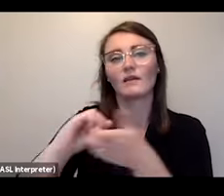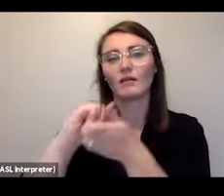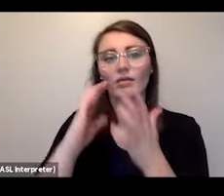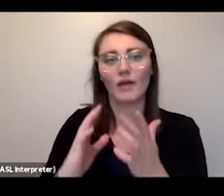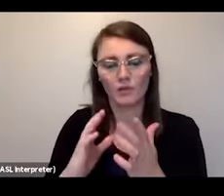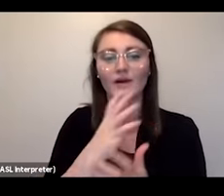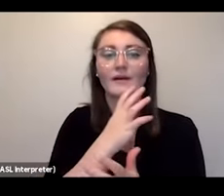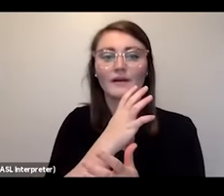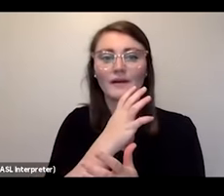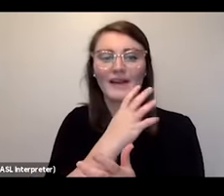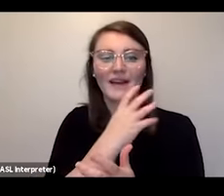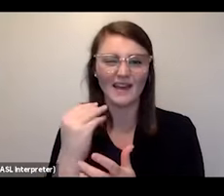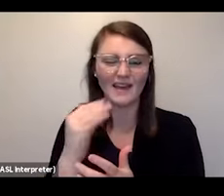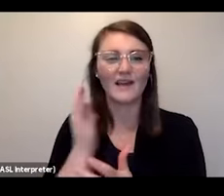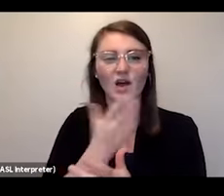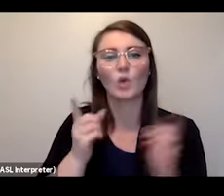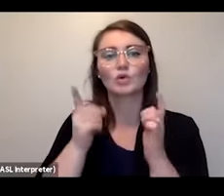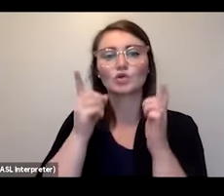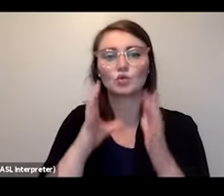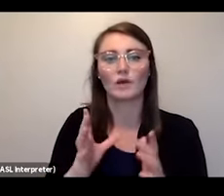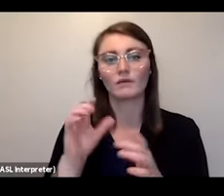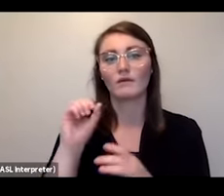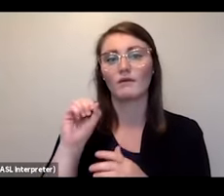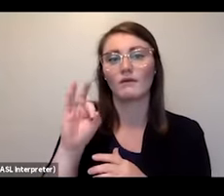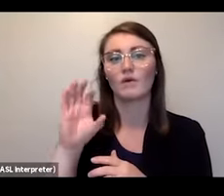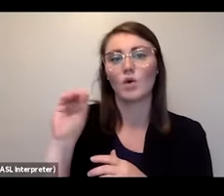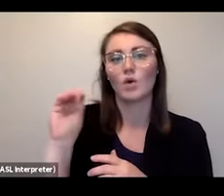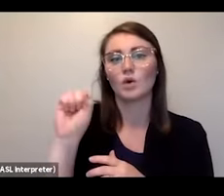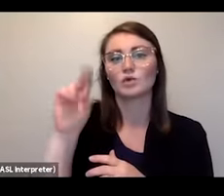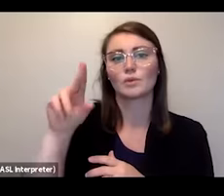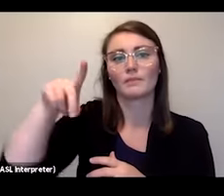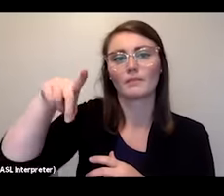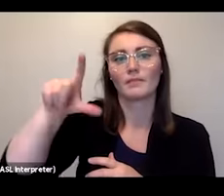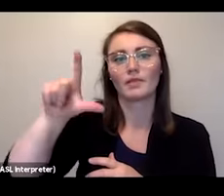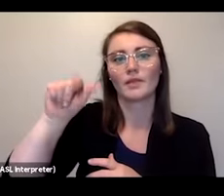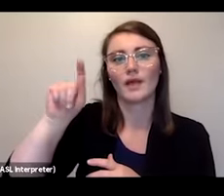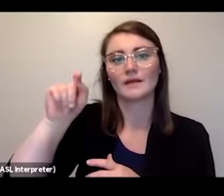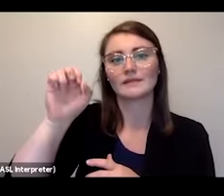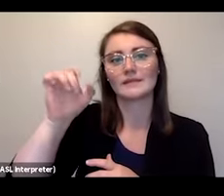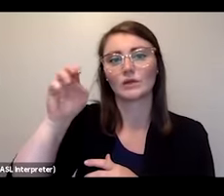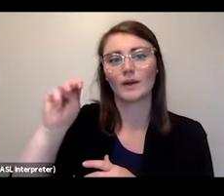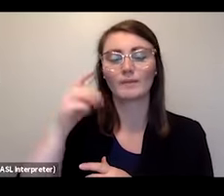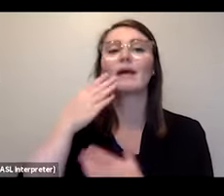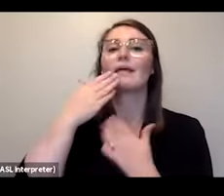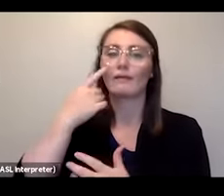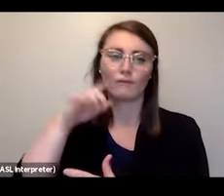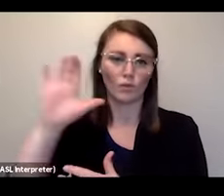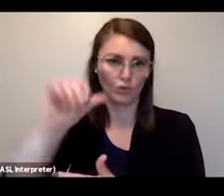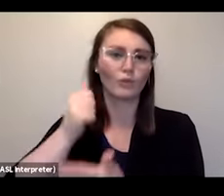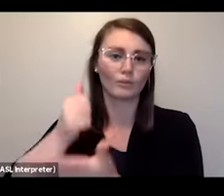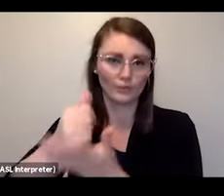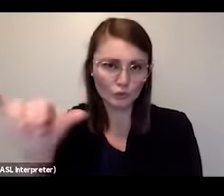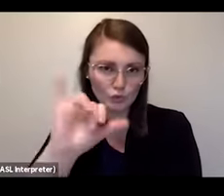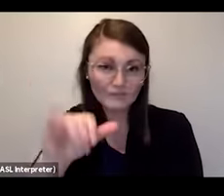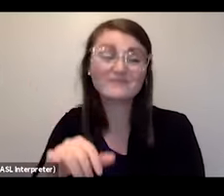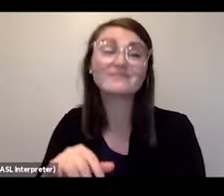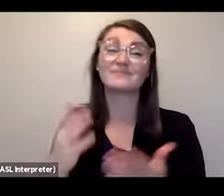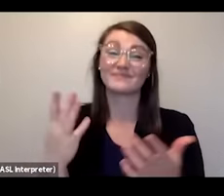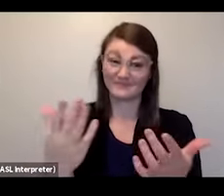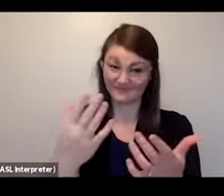Schlingman, the Director of Ohio State's Planetarium, for all of their help in organizing this event. I also wish to thank my incredible student